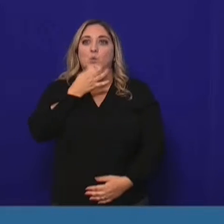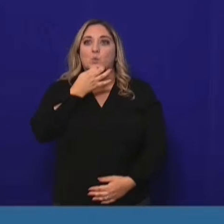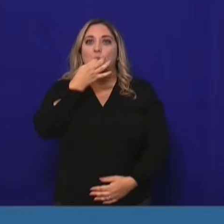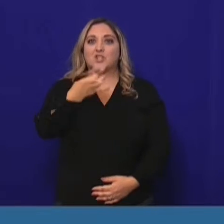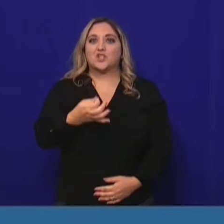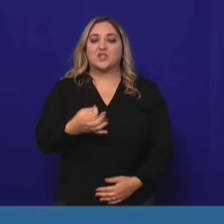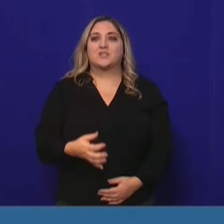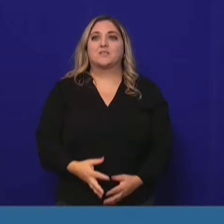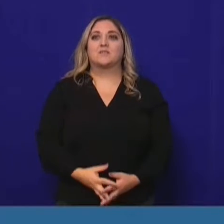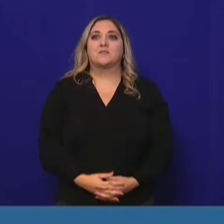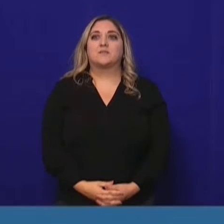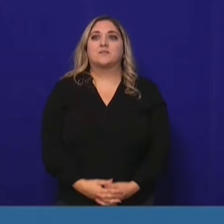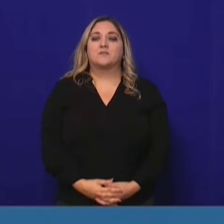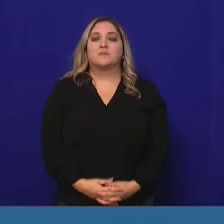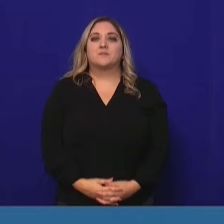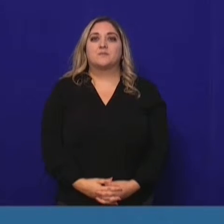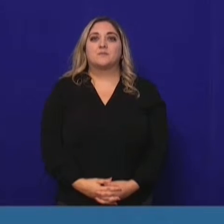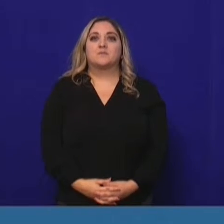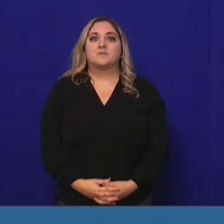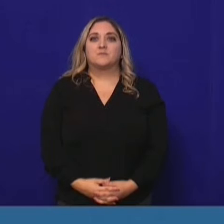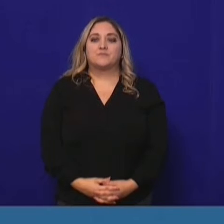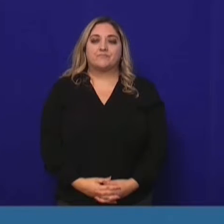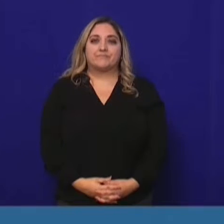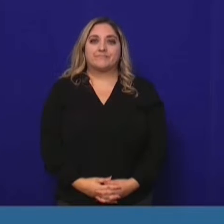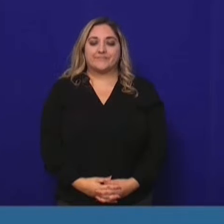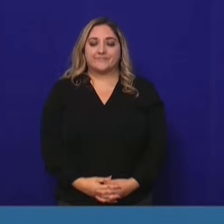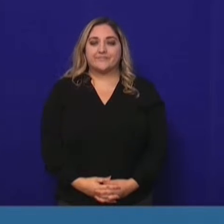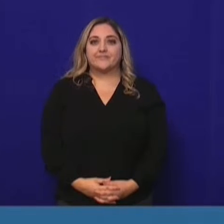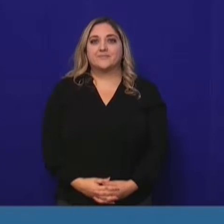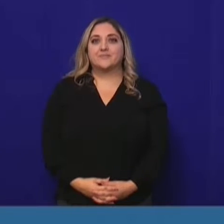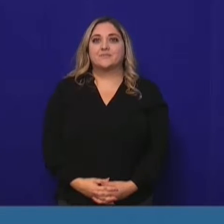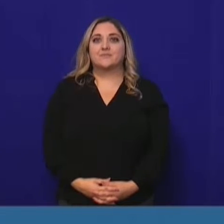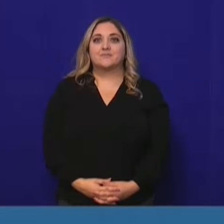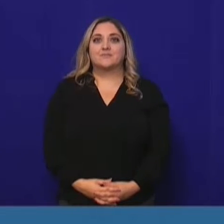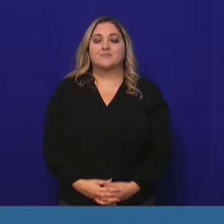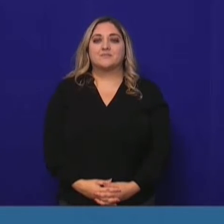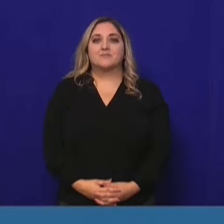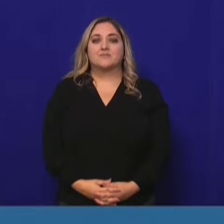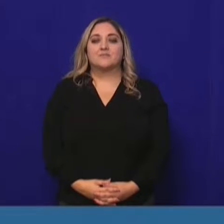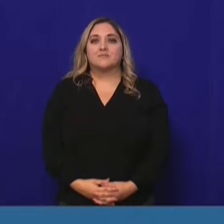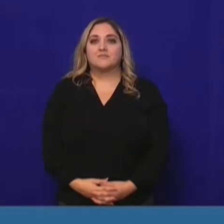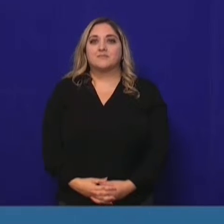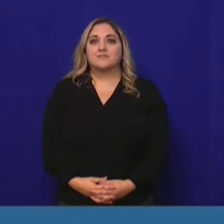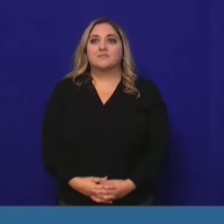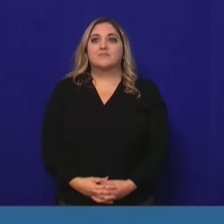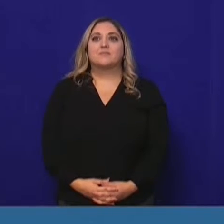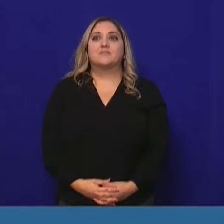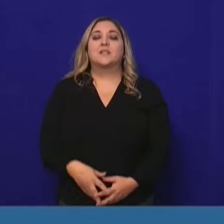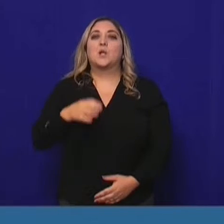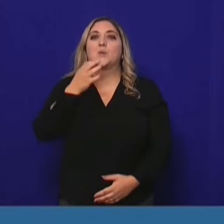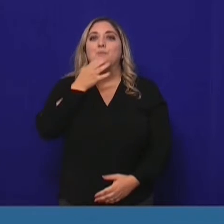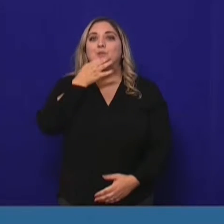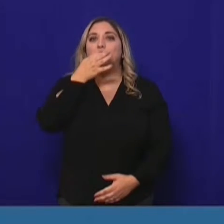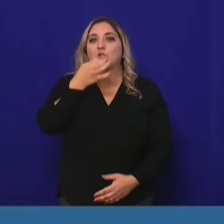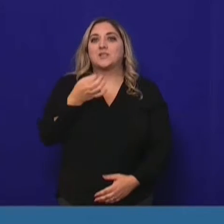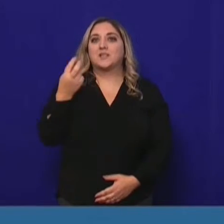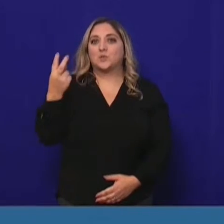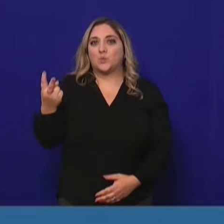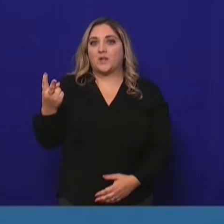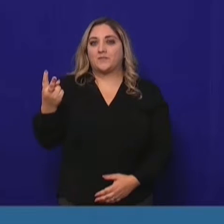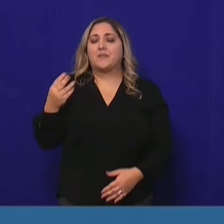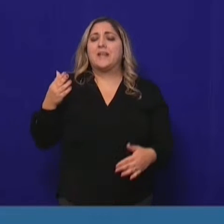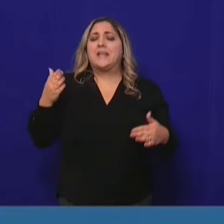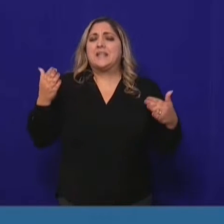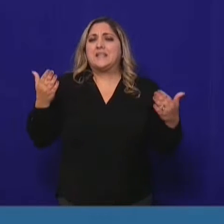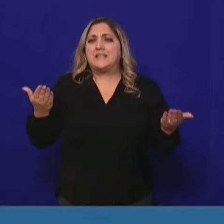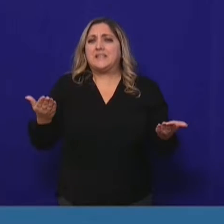Naddu għal mistoqsijiet tal-ġurnalisti. Insellimlek, Professur Gawċi, hemm Portelli minn One News. Għandi żewġ mistoqsijiet. Kif